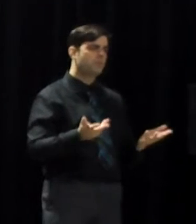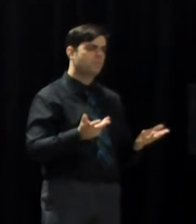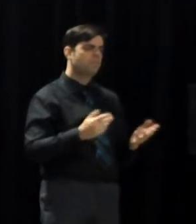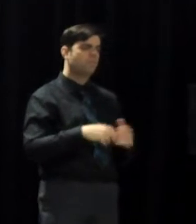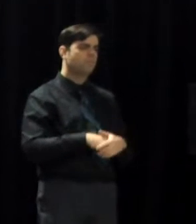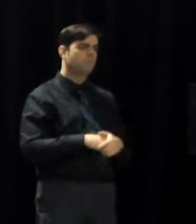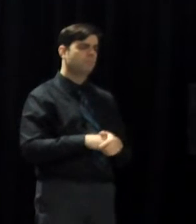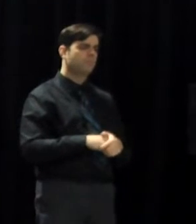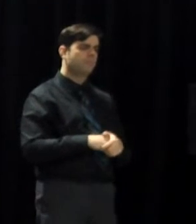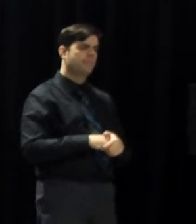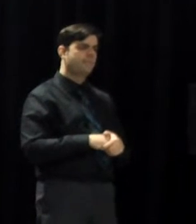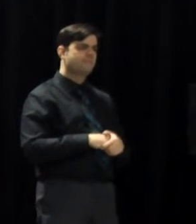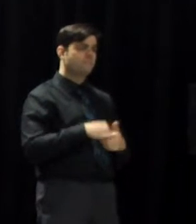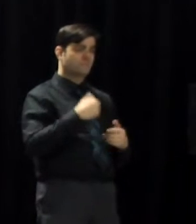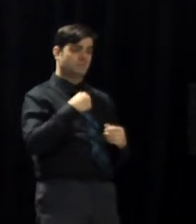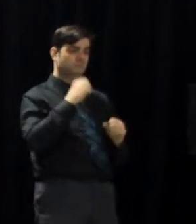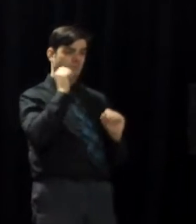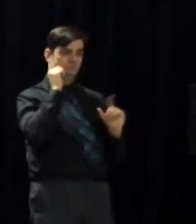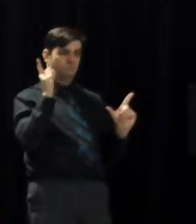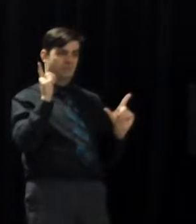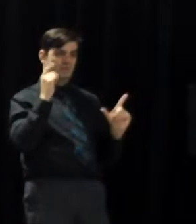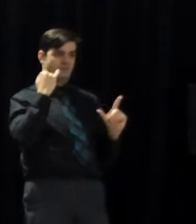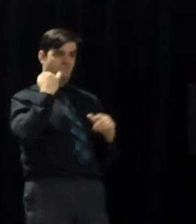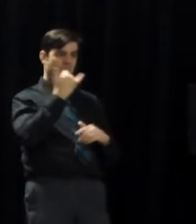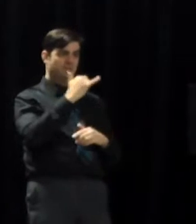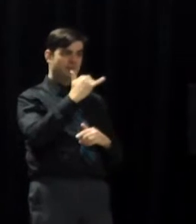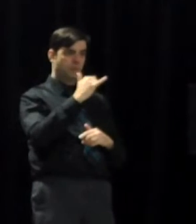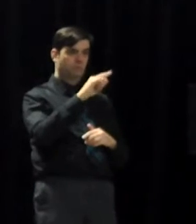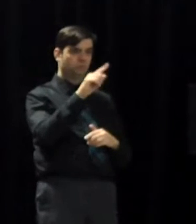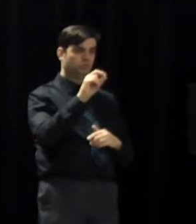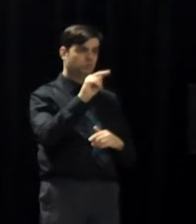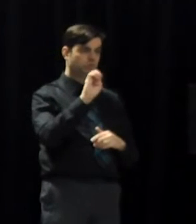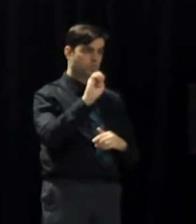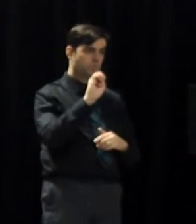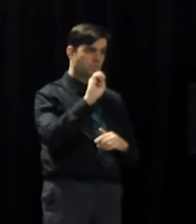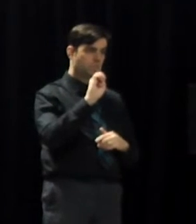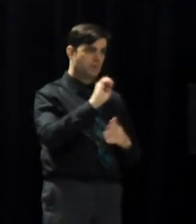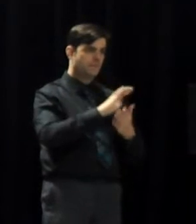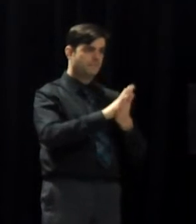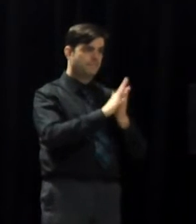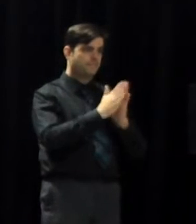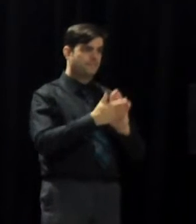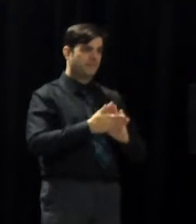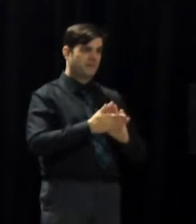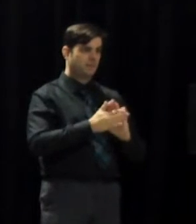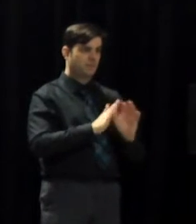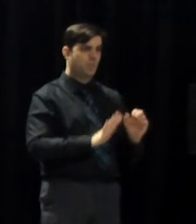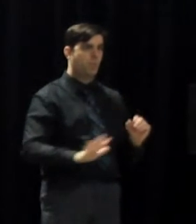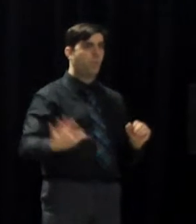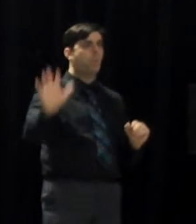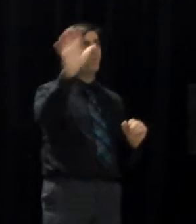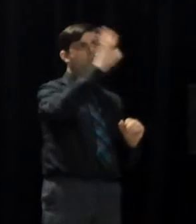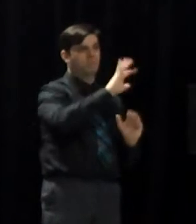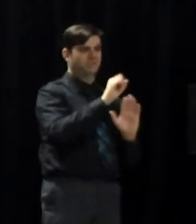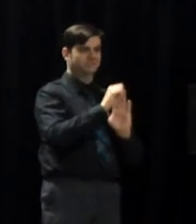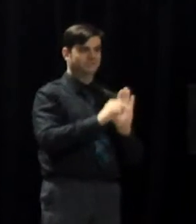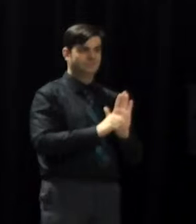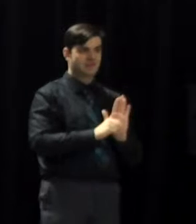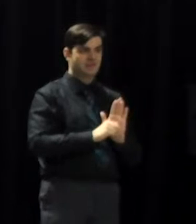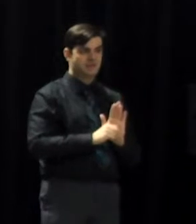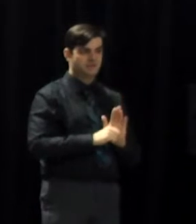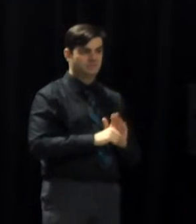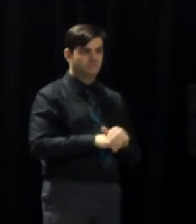that yellow zone restriction across the state if we're having an honest conversation. That would not surprise